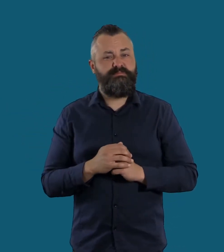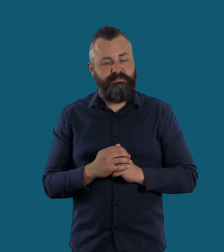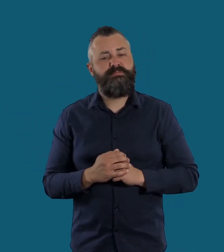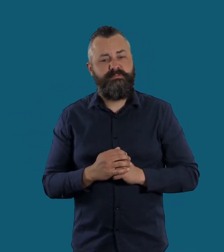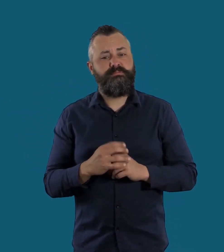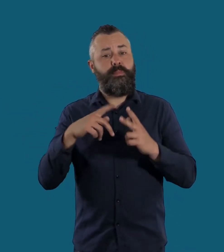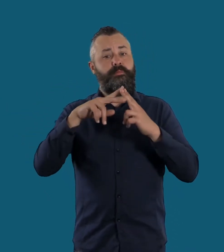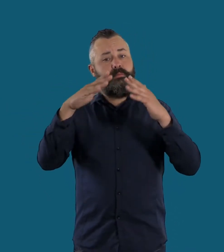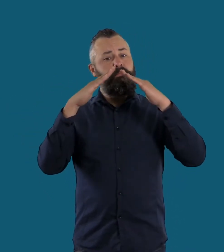bring under control.